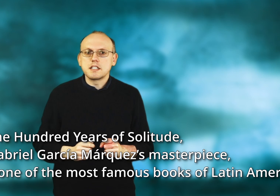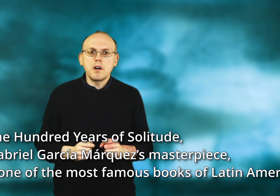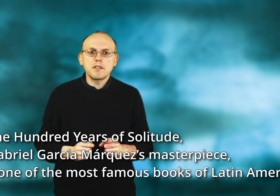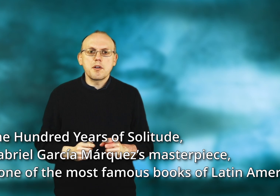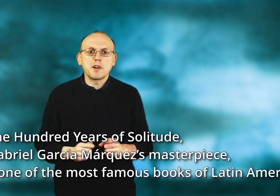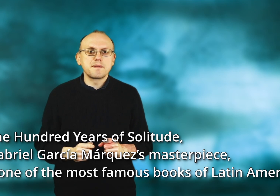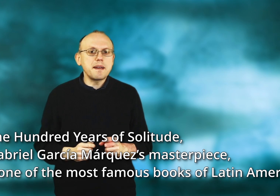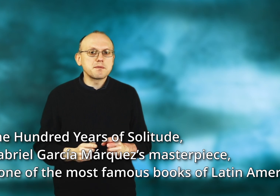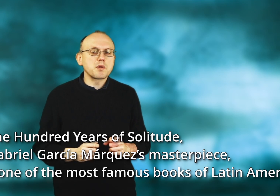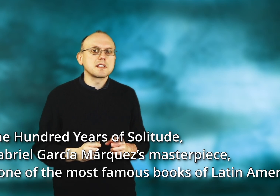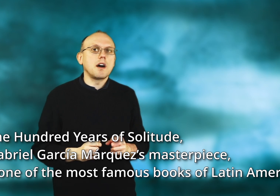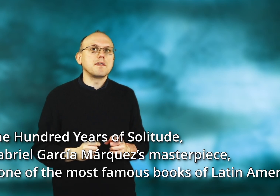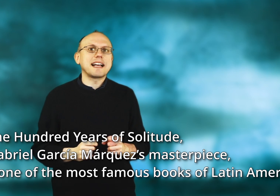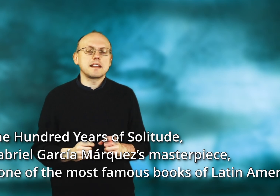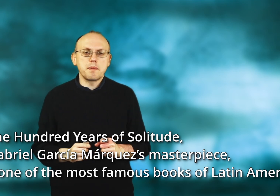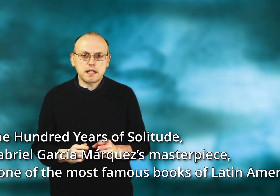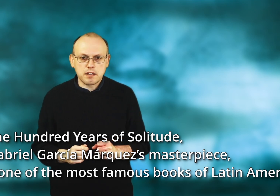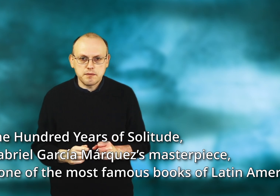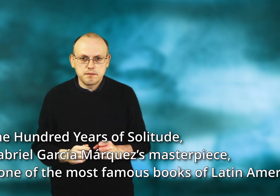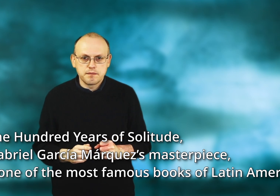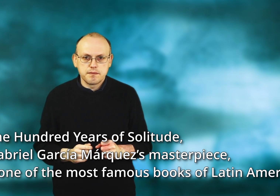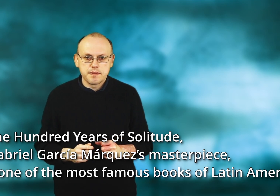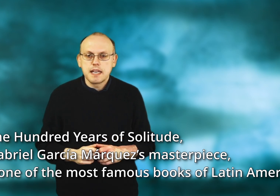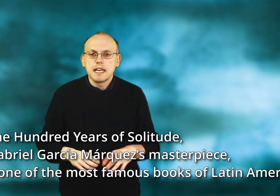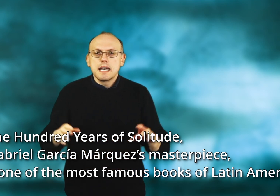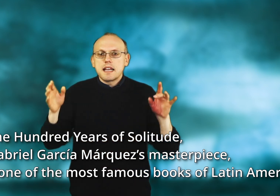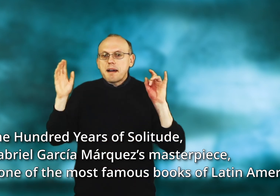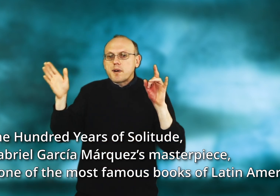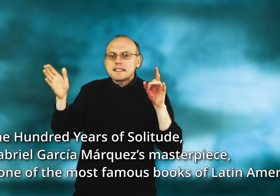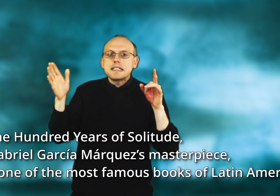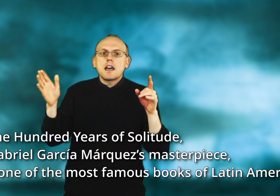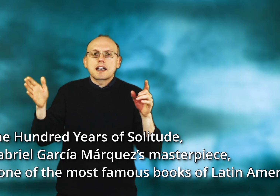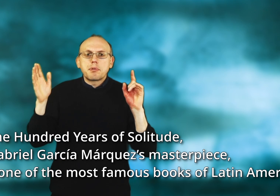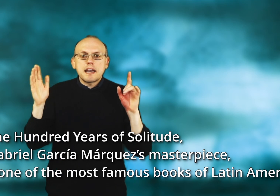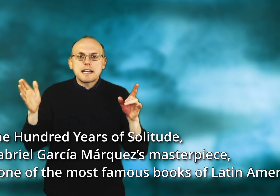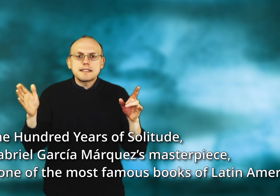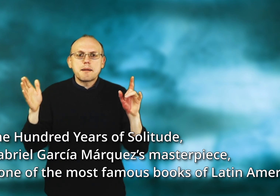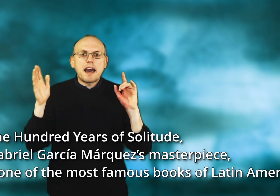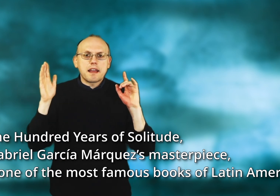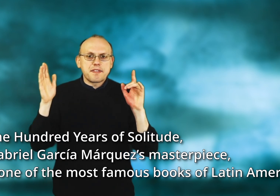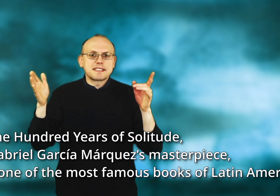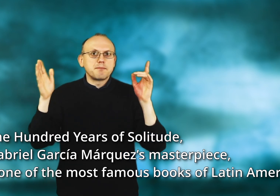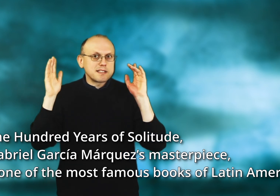of the most famous books of Latin America. Now my phrase here, Gabriel Garcia Marquez's